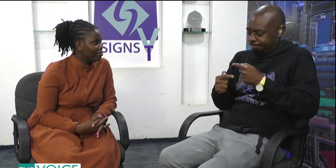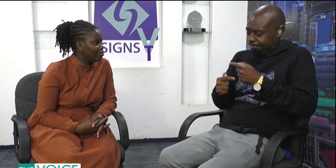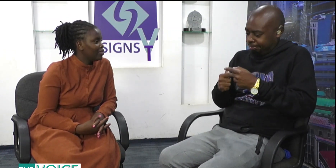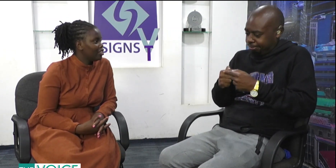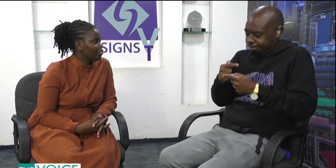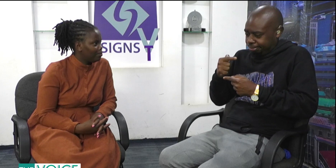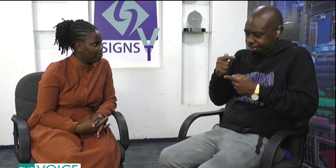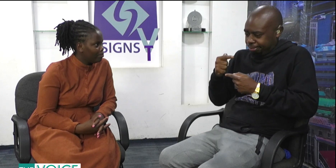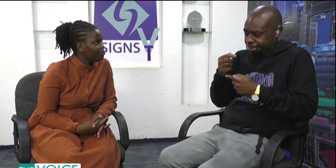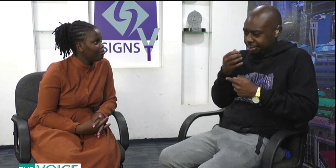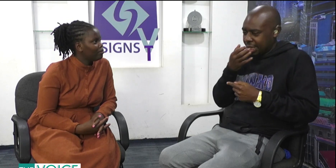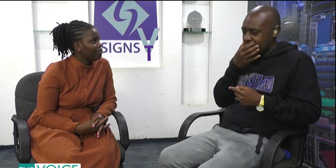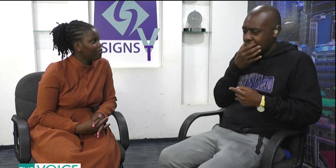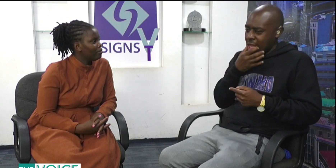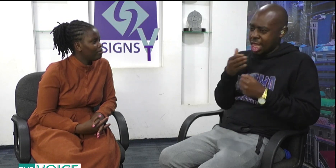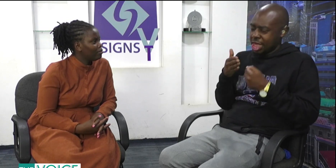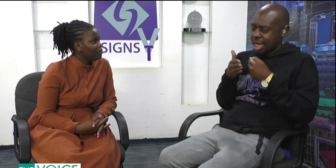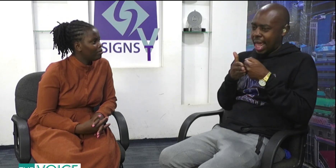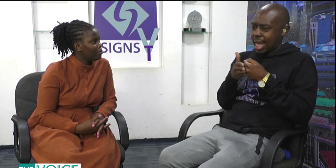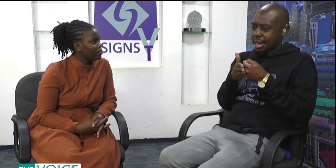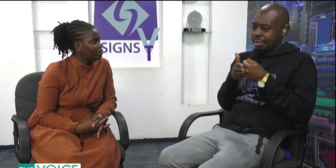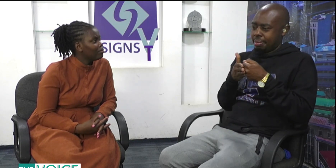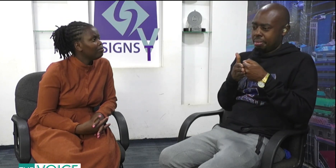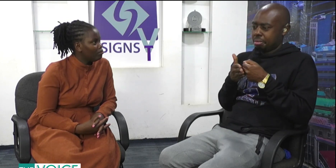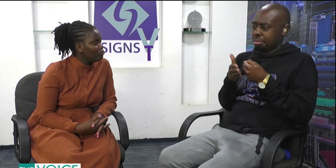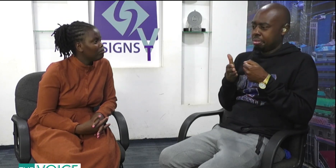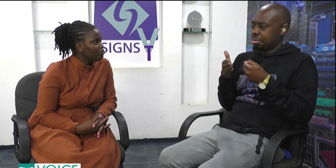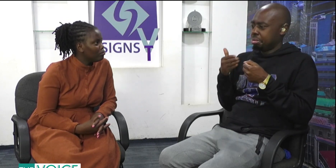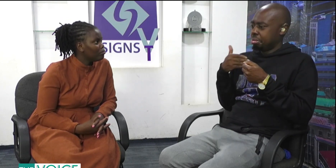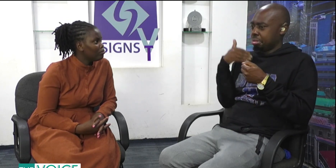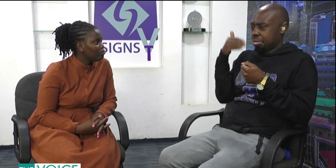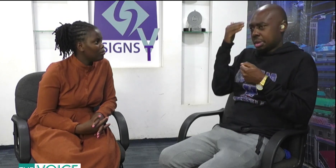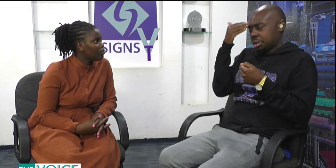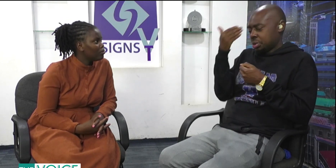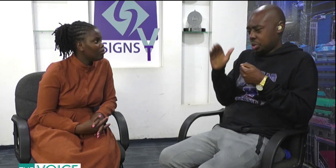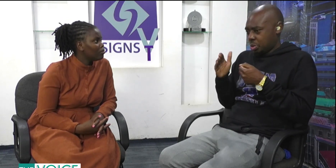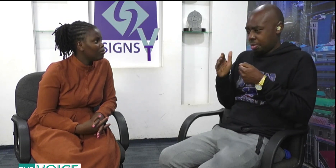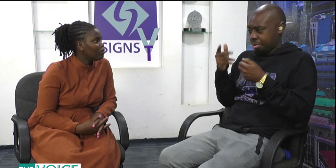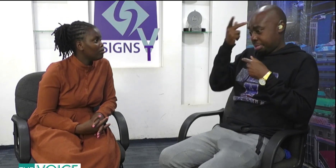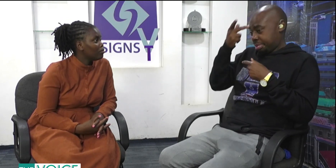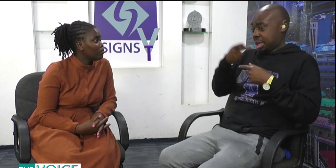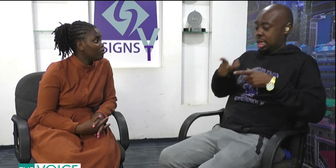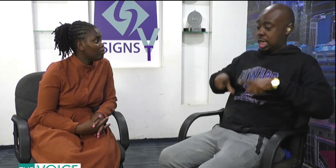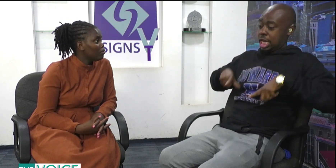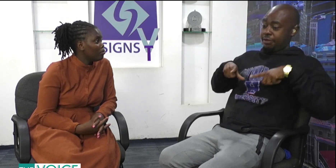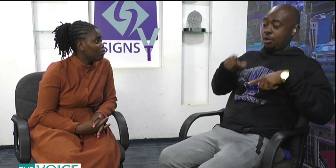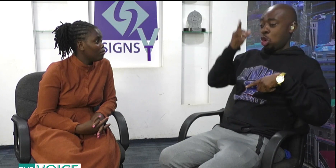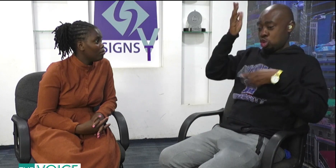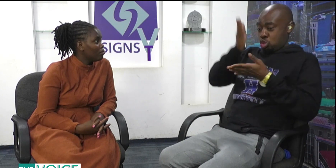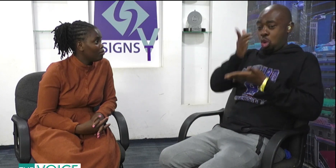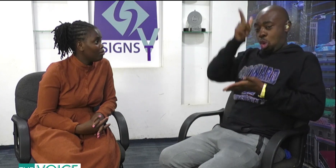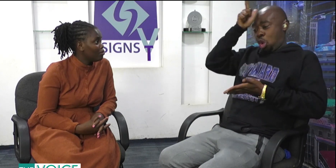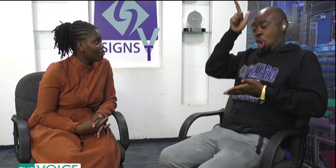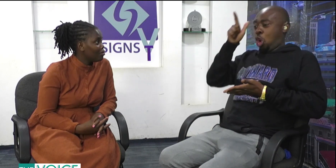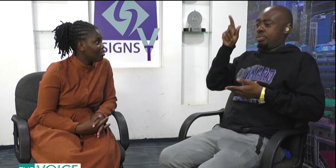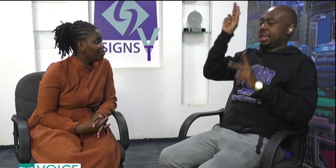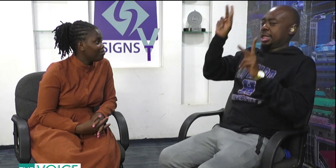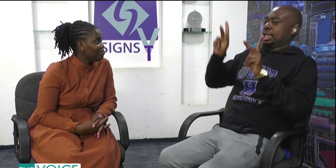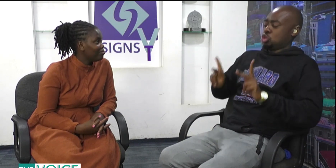hearing. While I grew up at the age of 9 years, I really don't know what happened, but